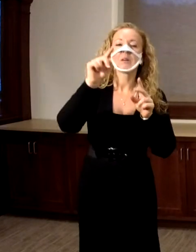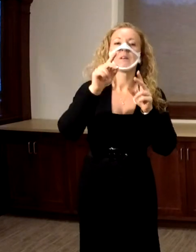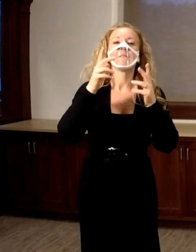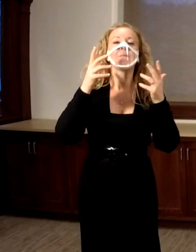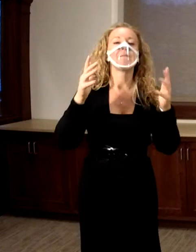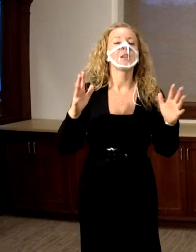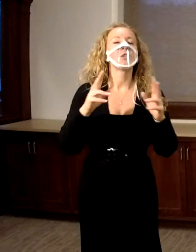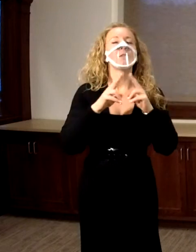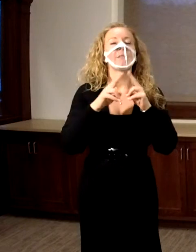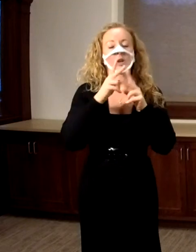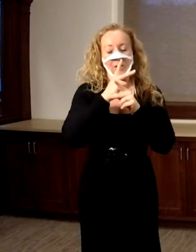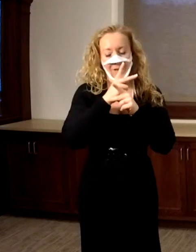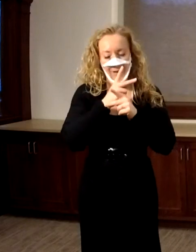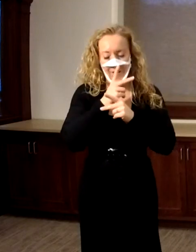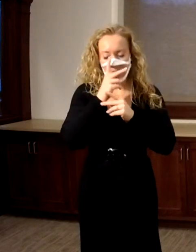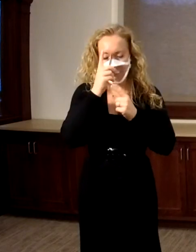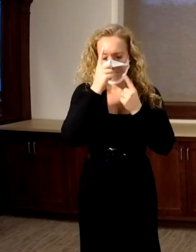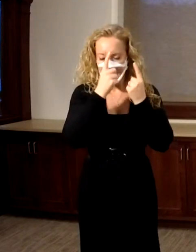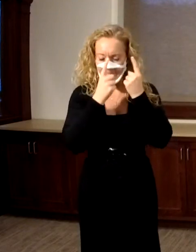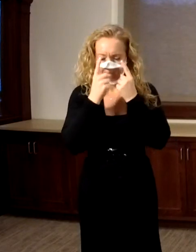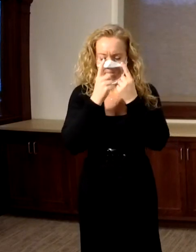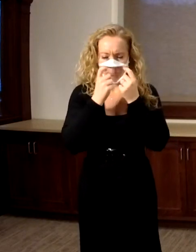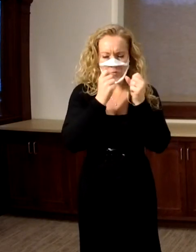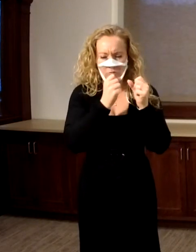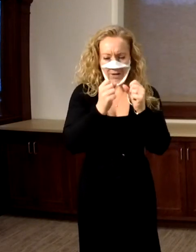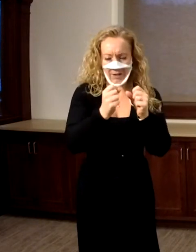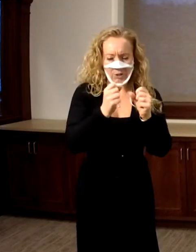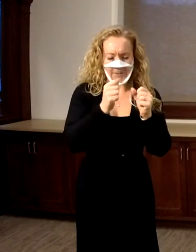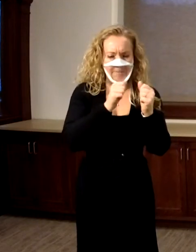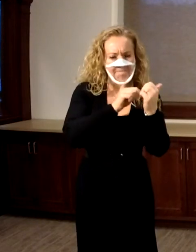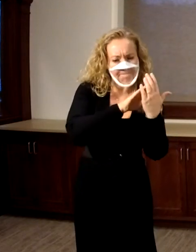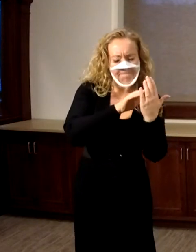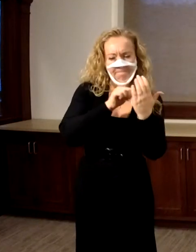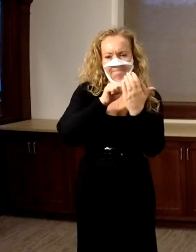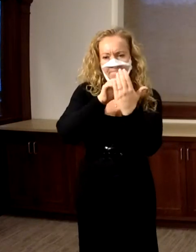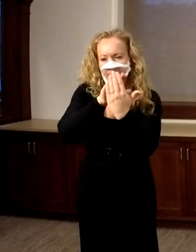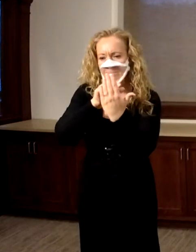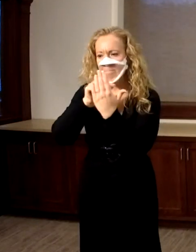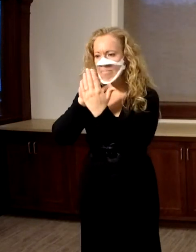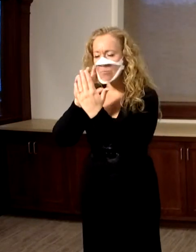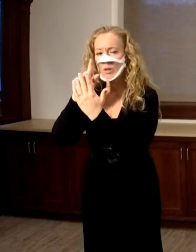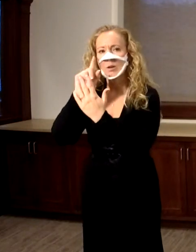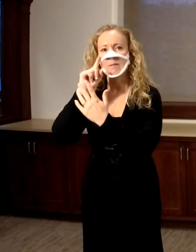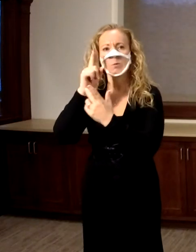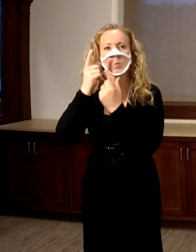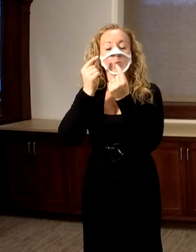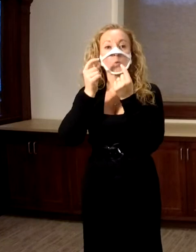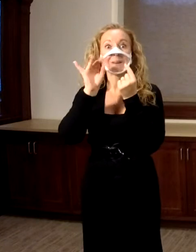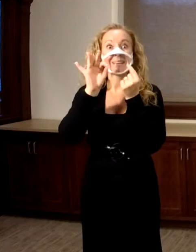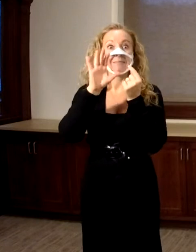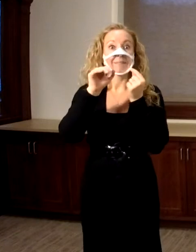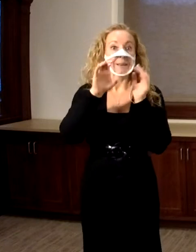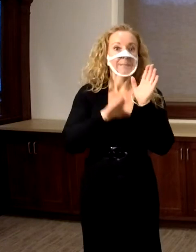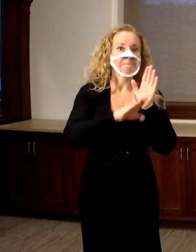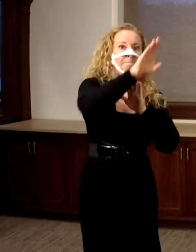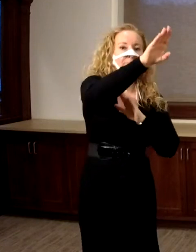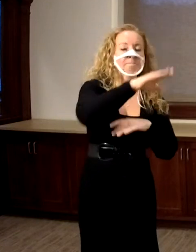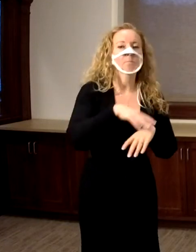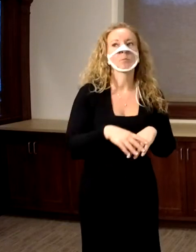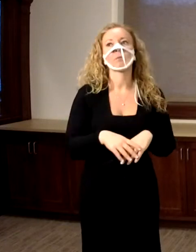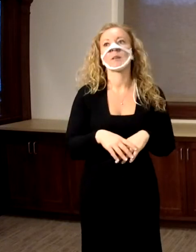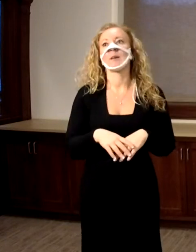thought through multiple levels of strategies to address increasing case numbers,